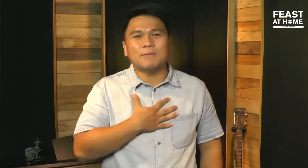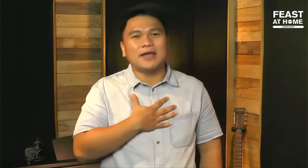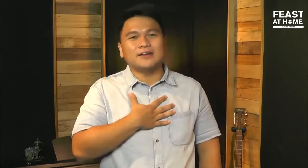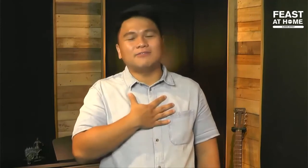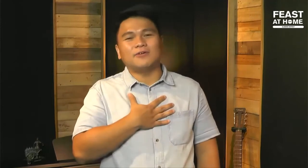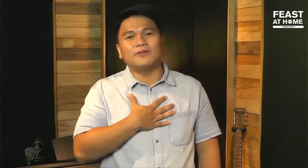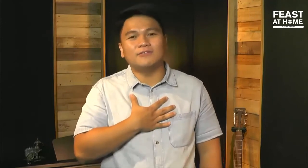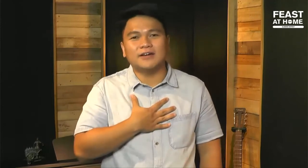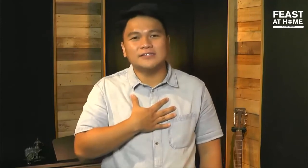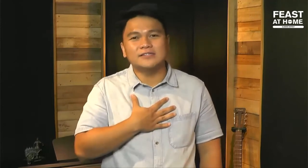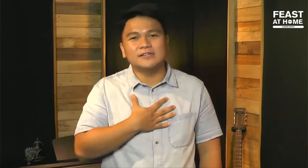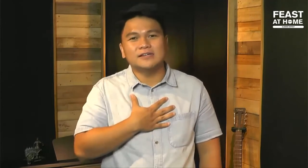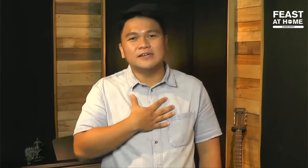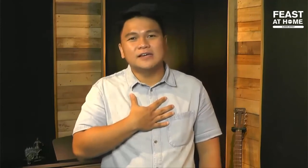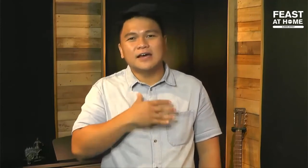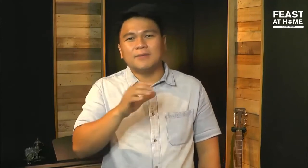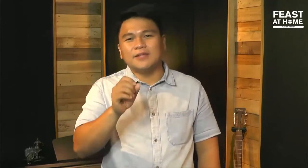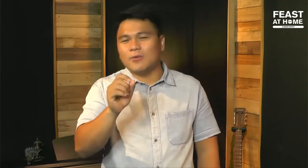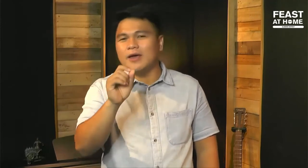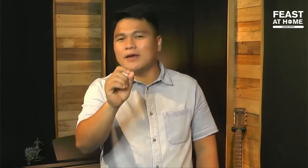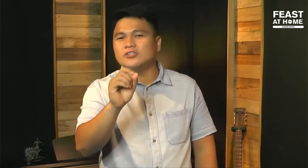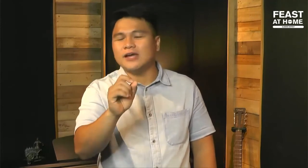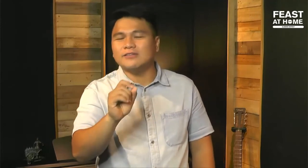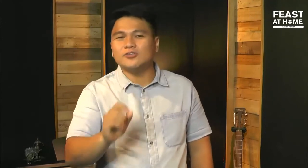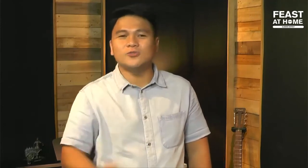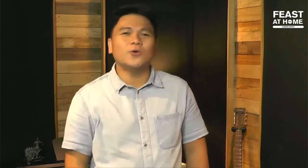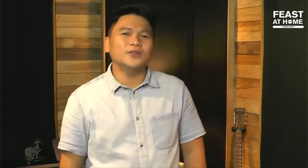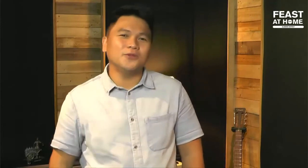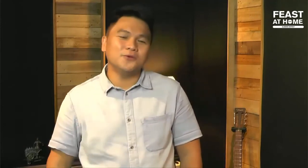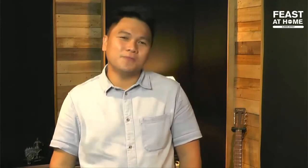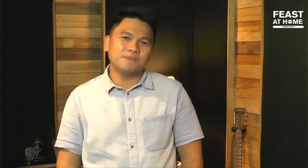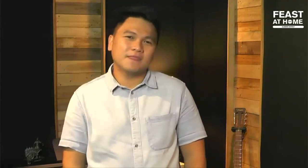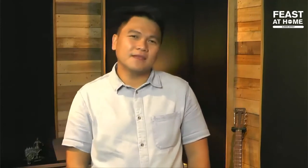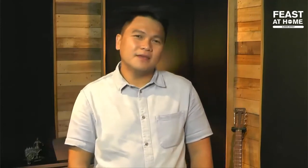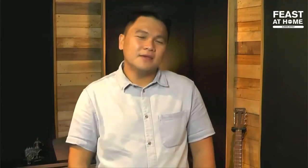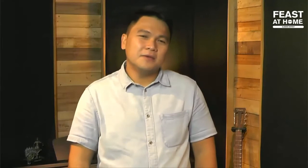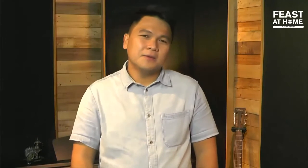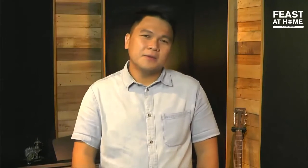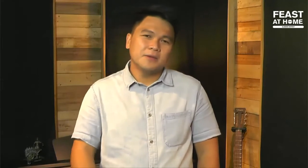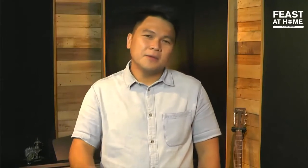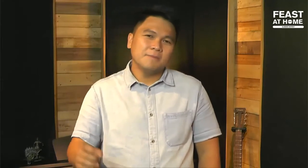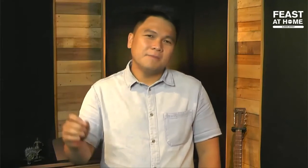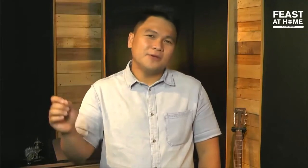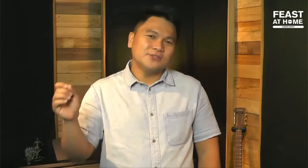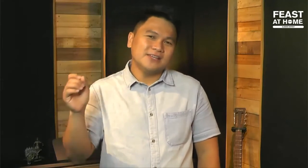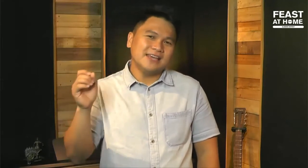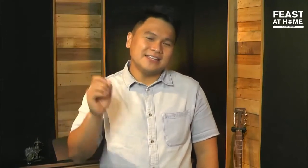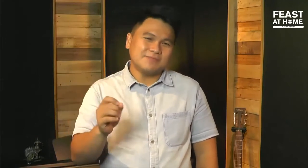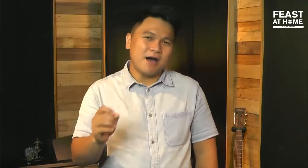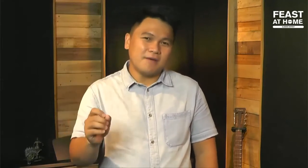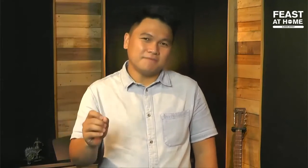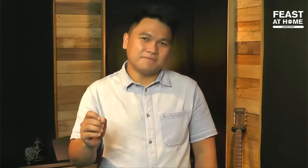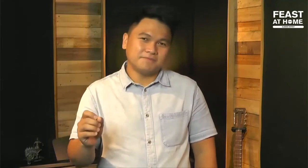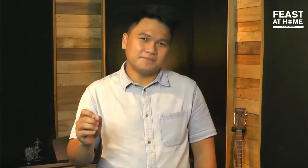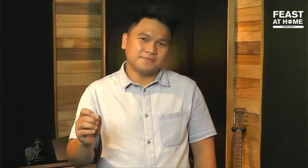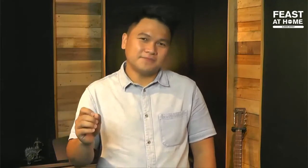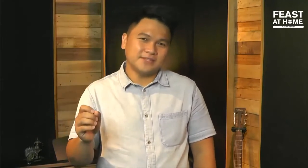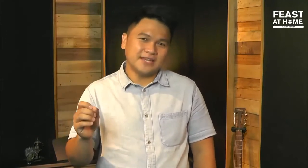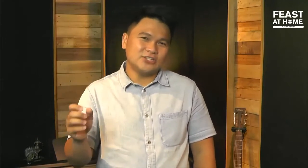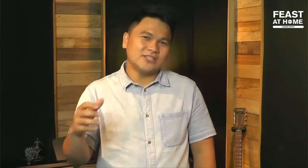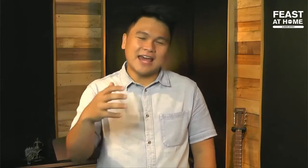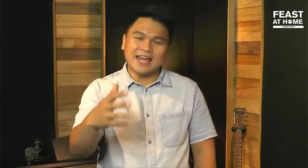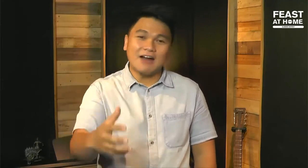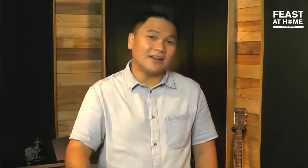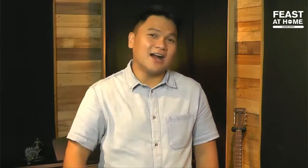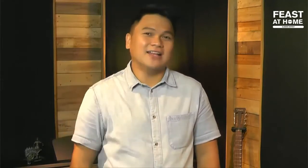great reminder for all of us. Kapatid, why am I sharing this story to you? Because his mom